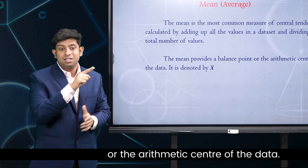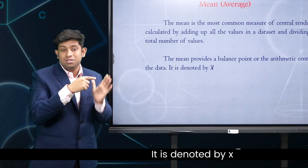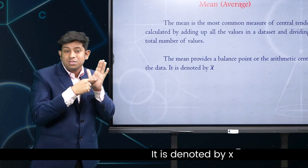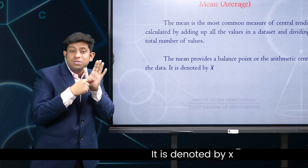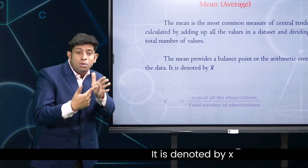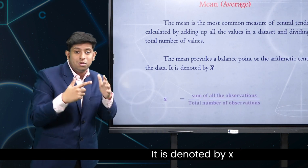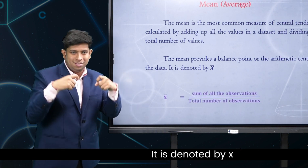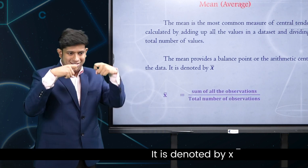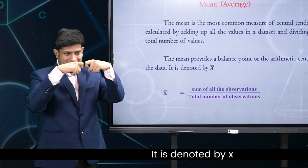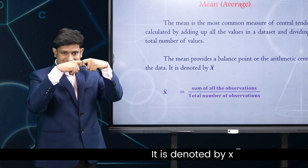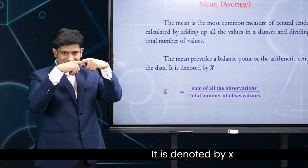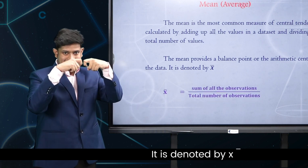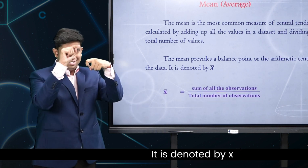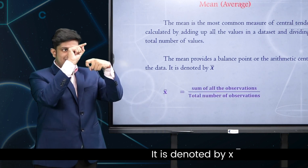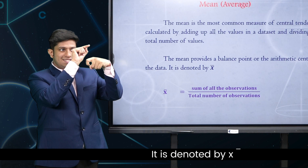It is denoted by x bar.